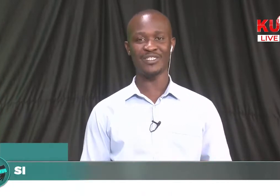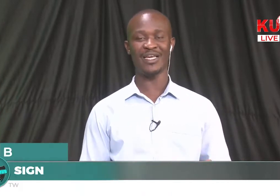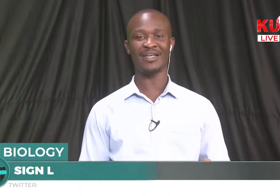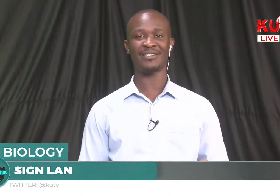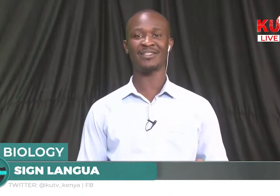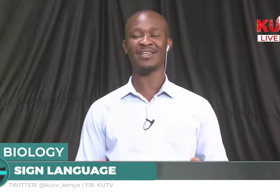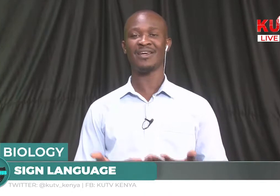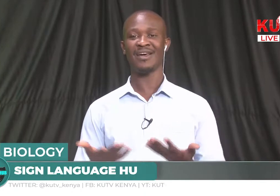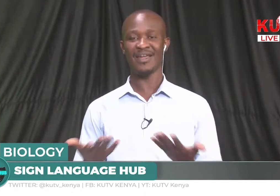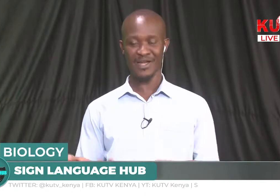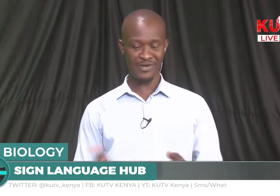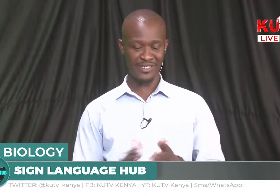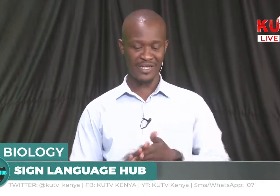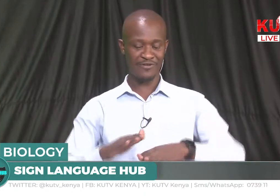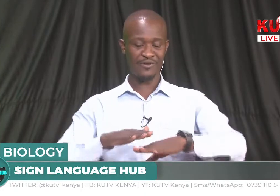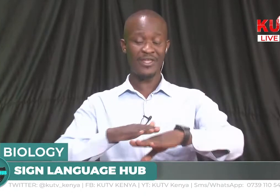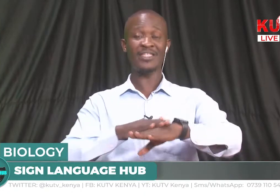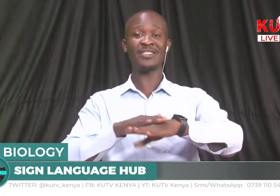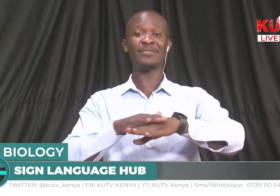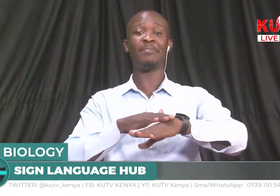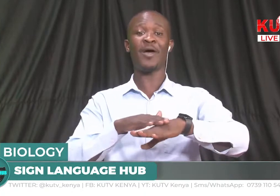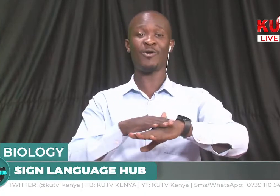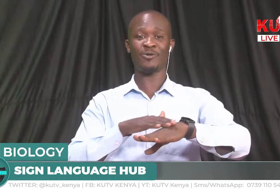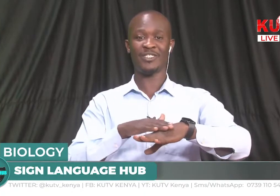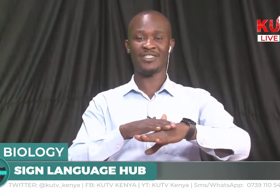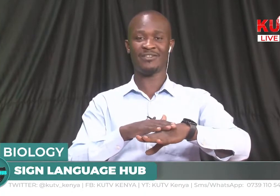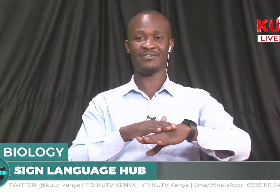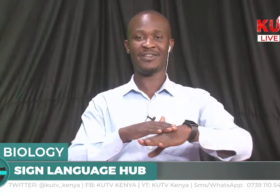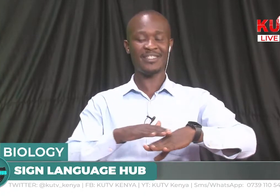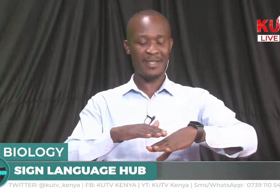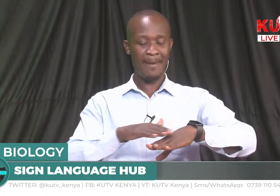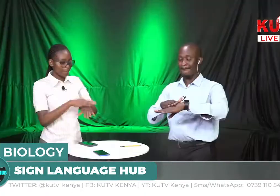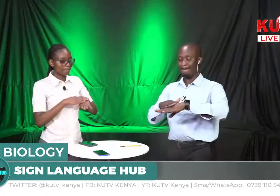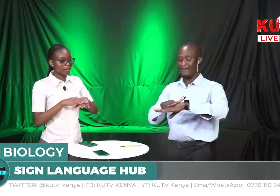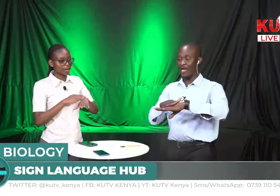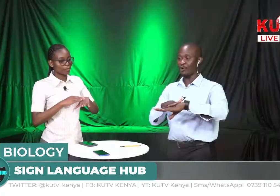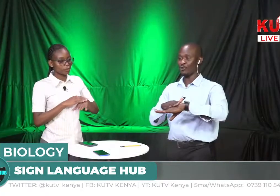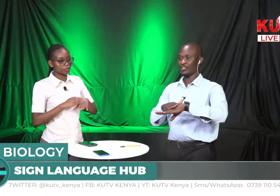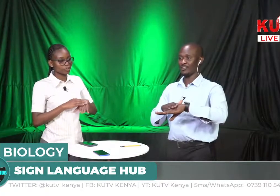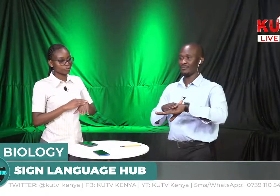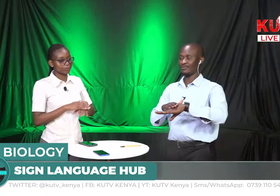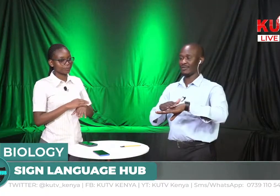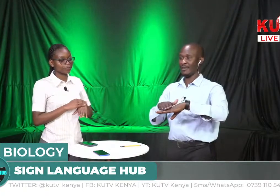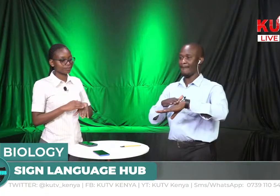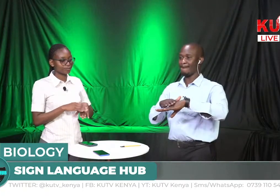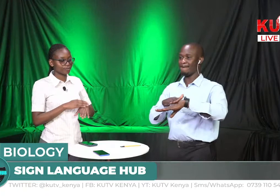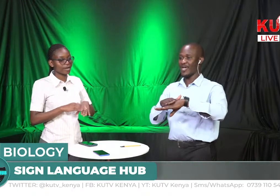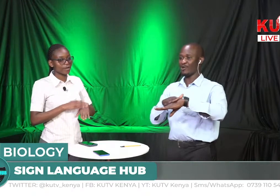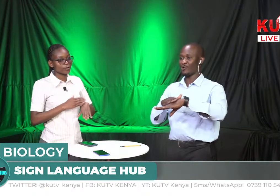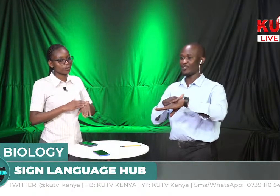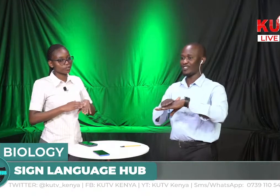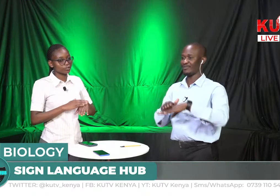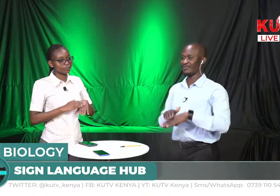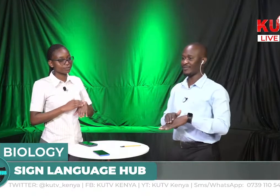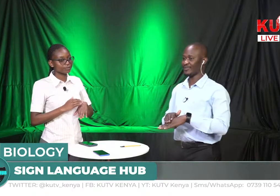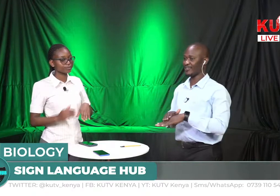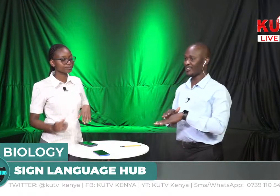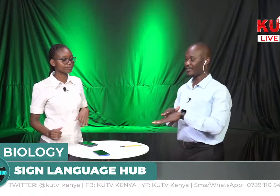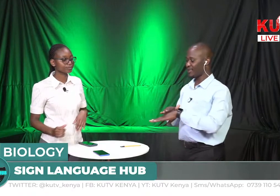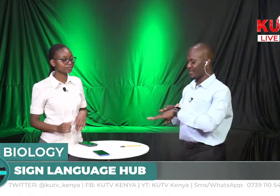as a noun itself. So this is biology, right? Biology, biology. See, Miriam is